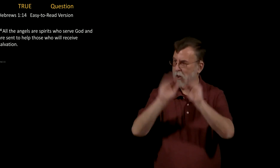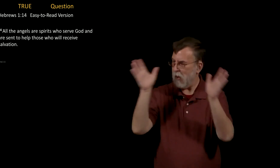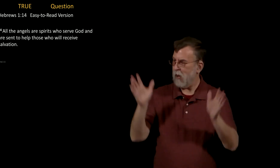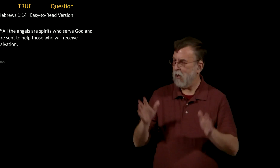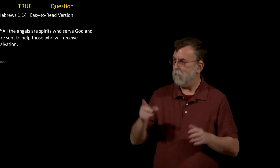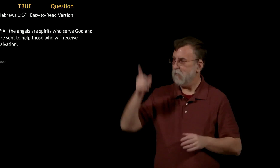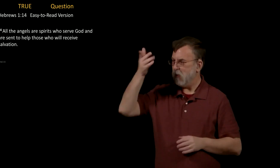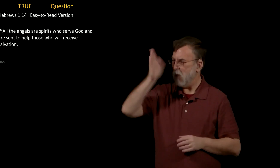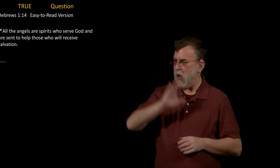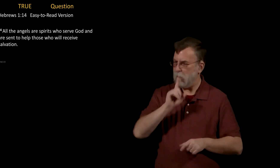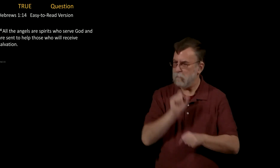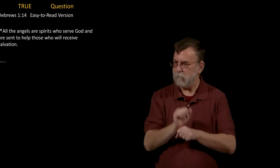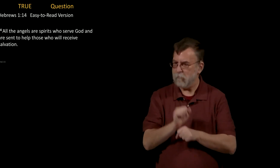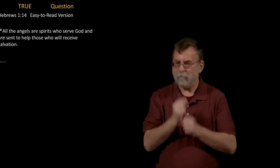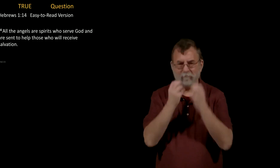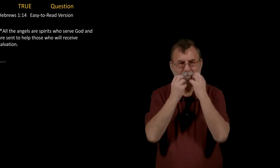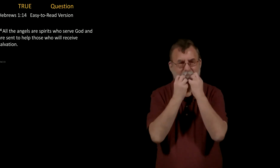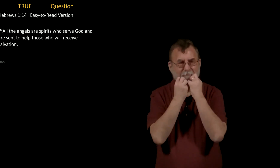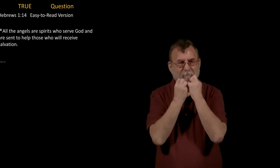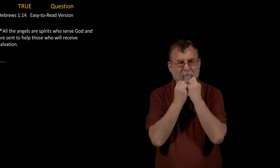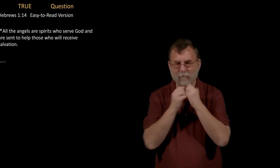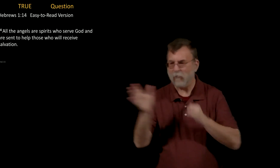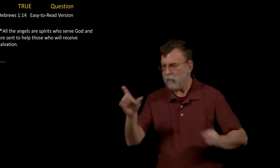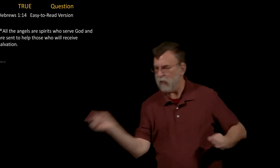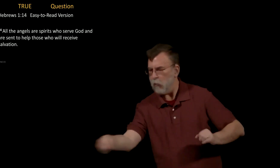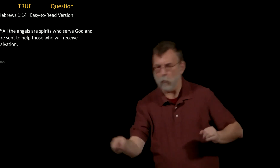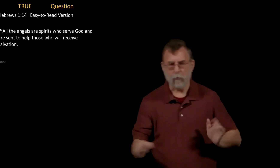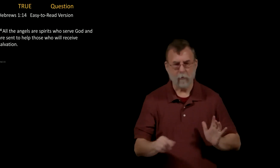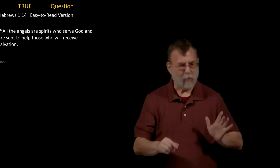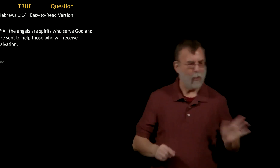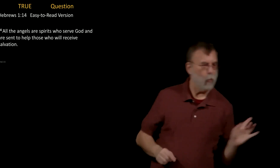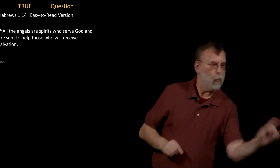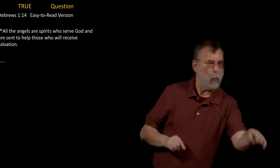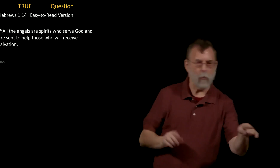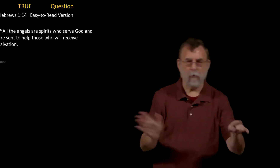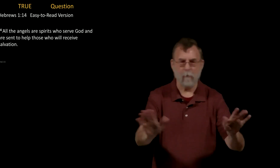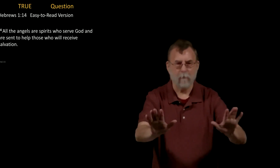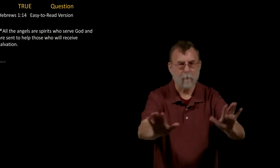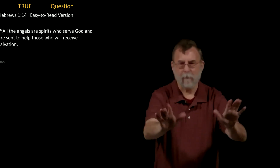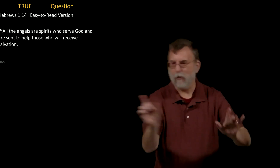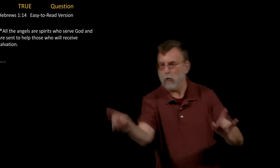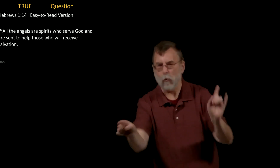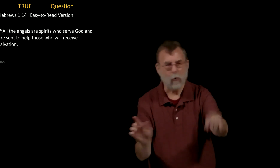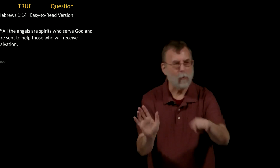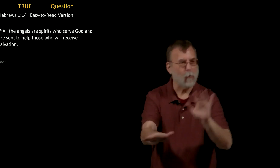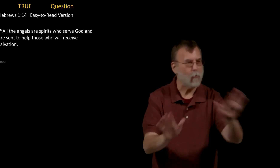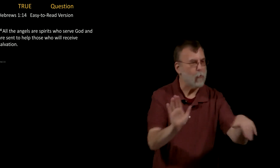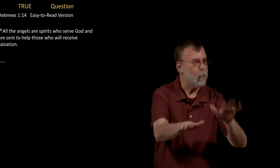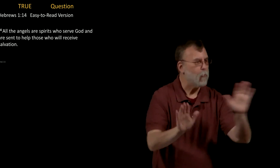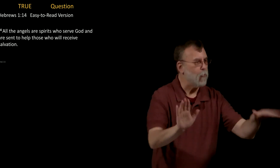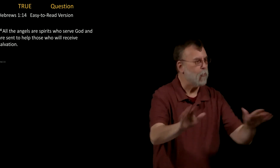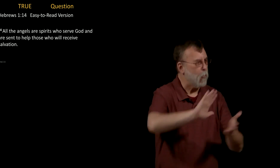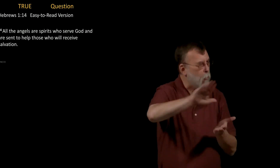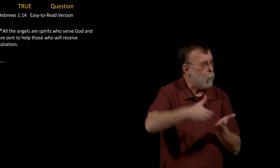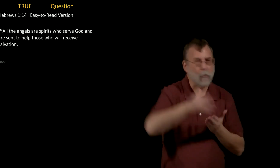Good. It's clear. God truly cherishes, doesn't just handpick,